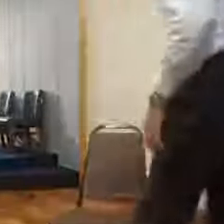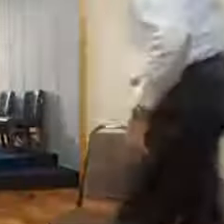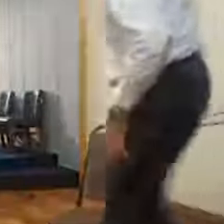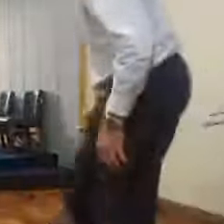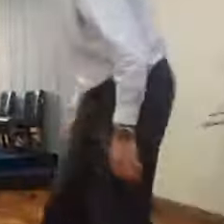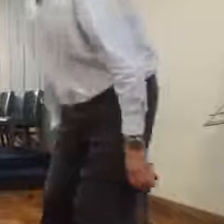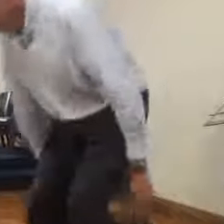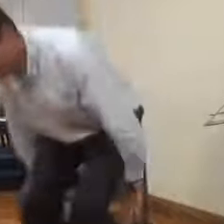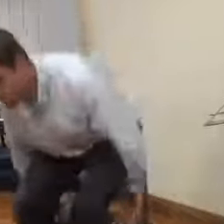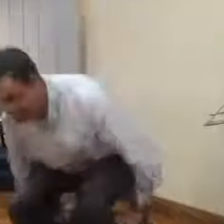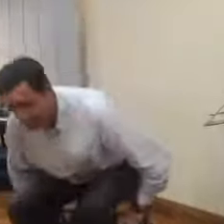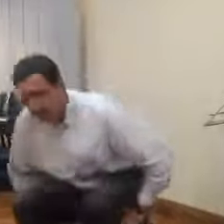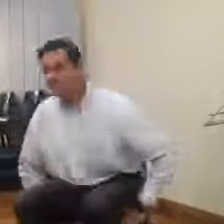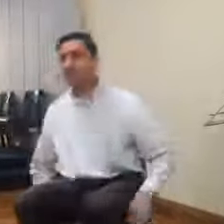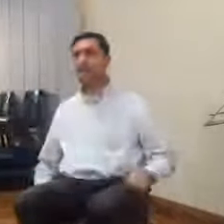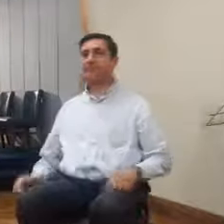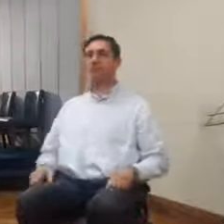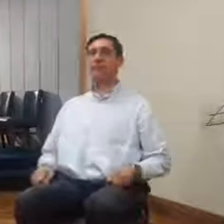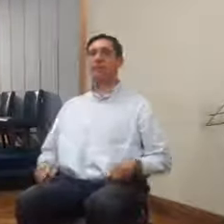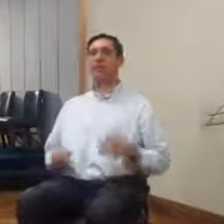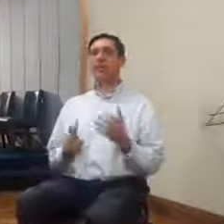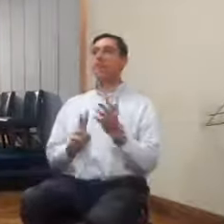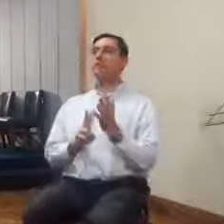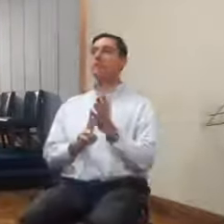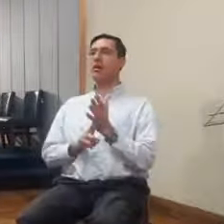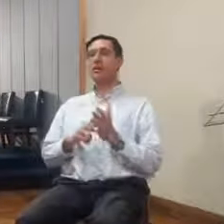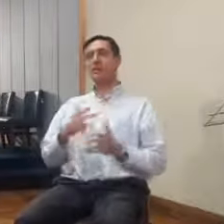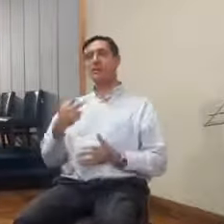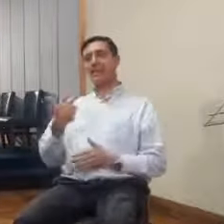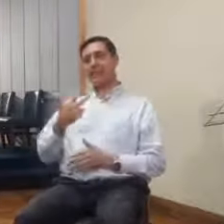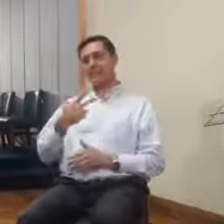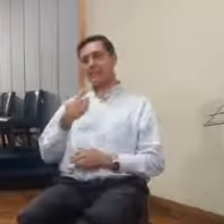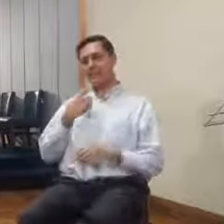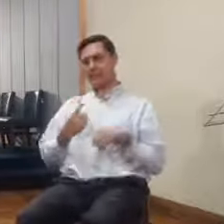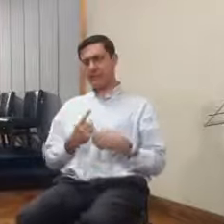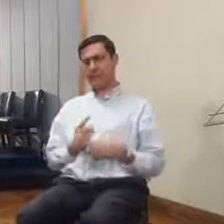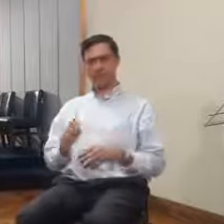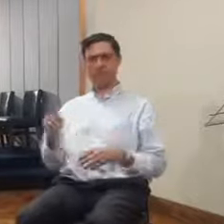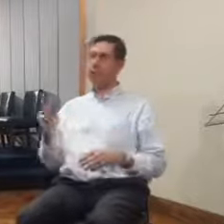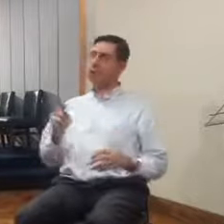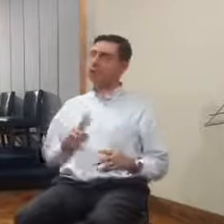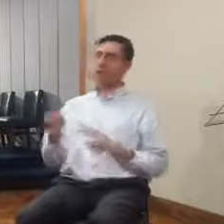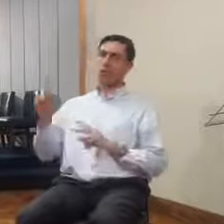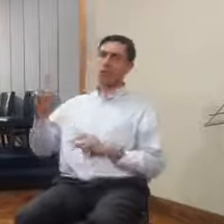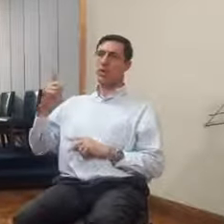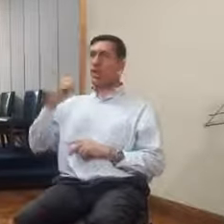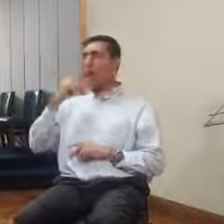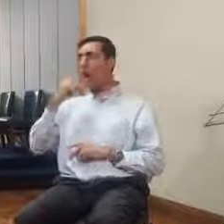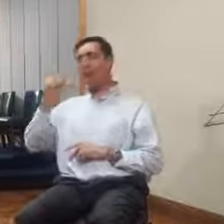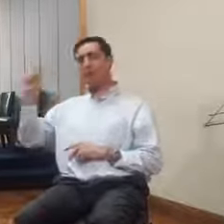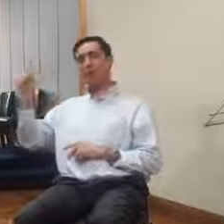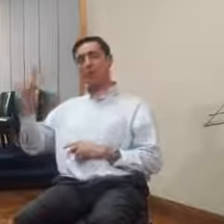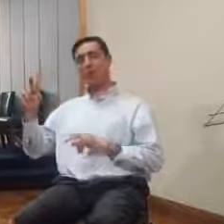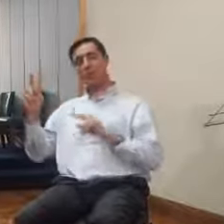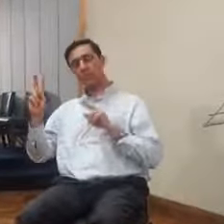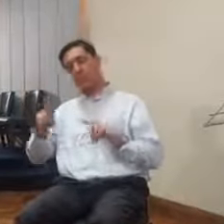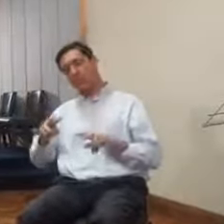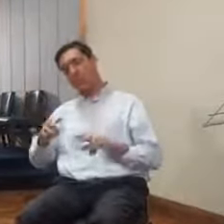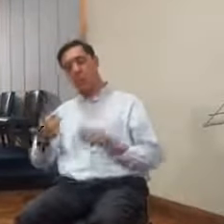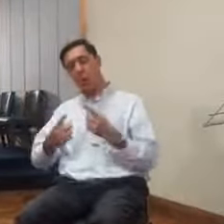see, the eye of the Lord is upon them that fear, upon them that hope in his